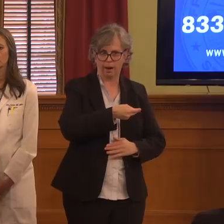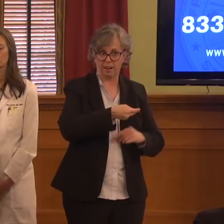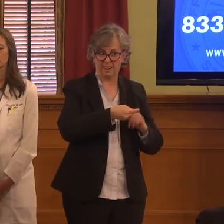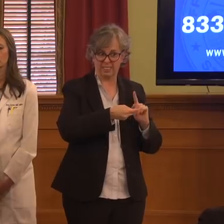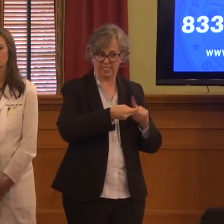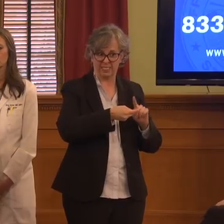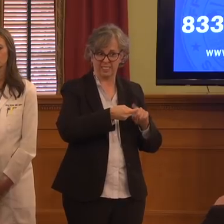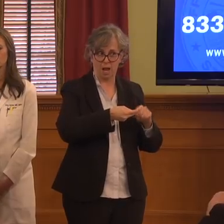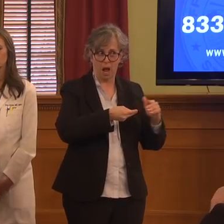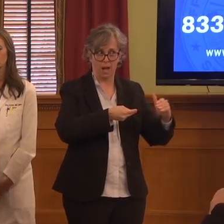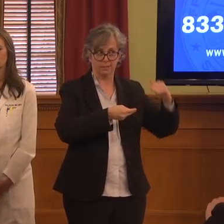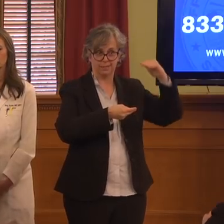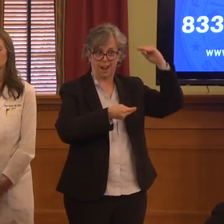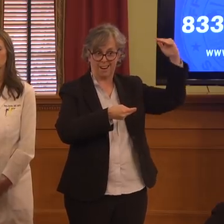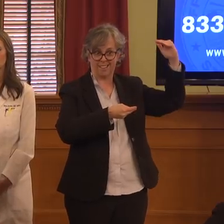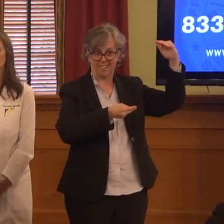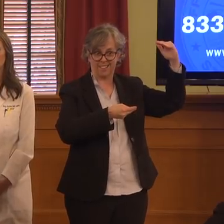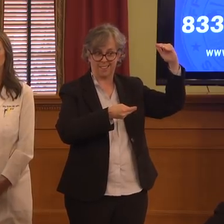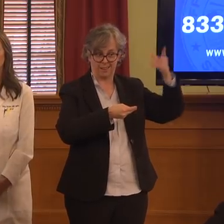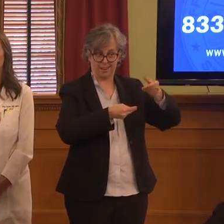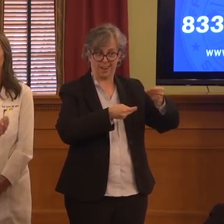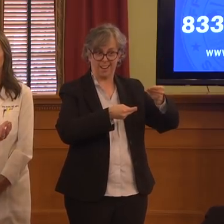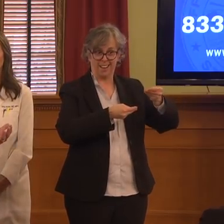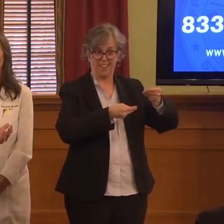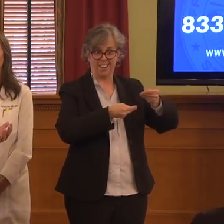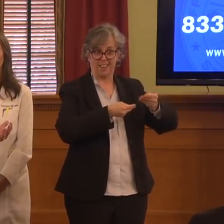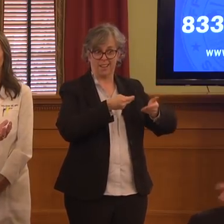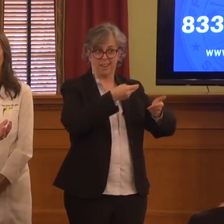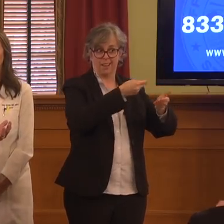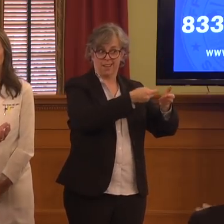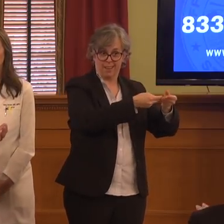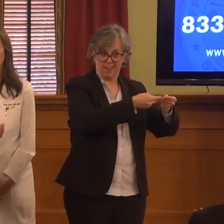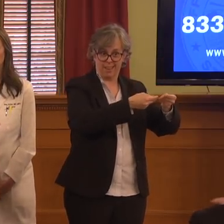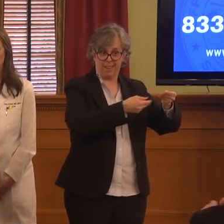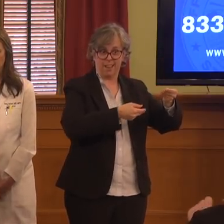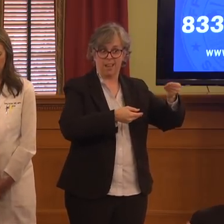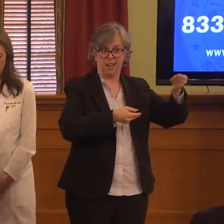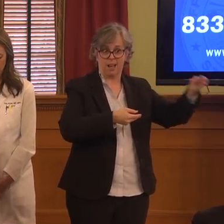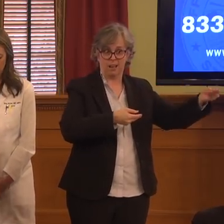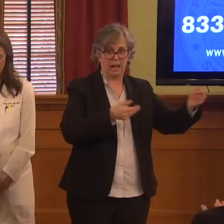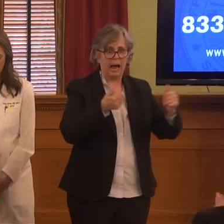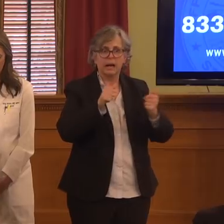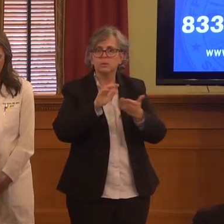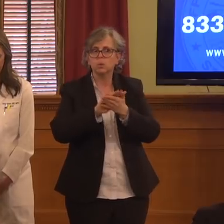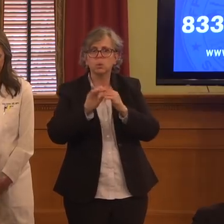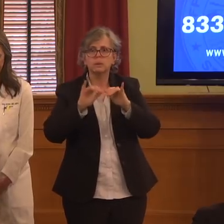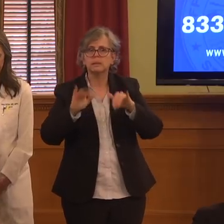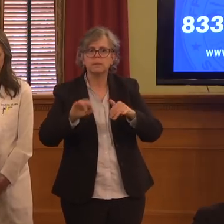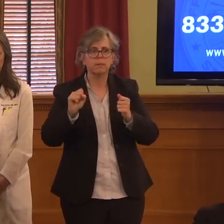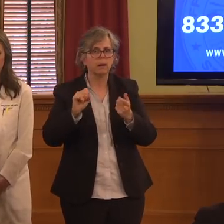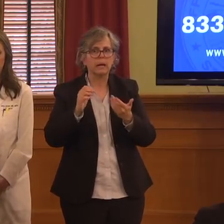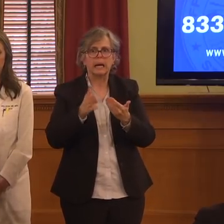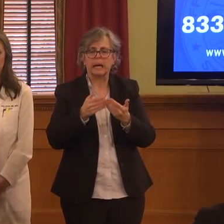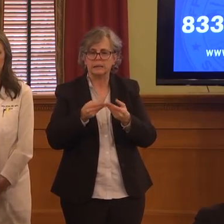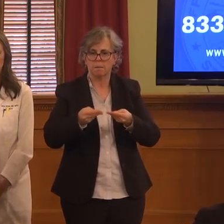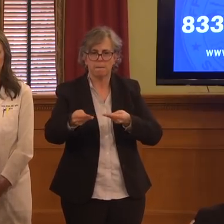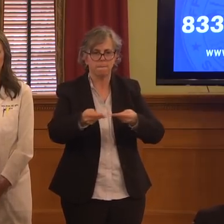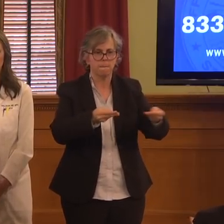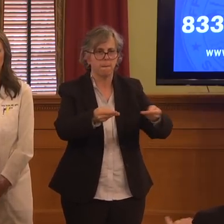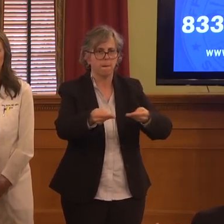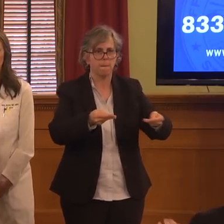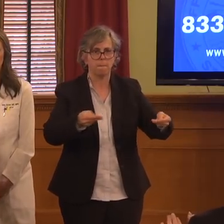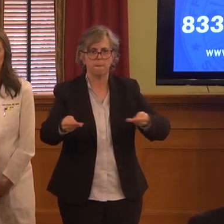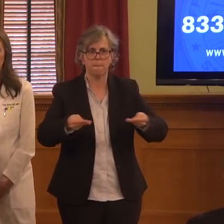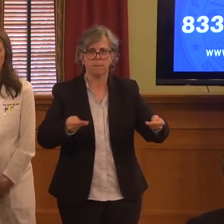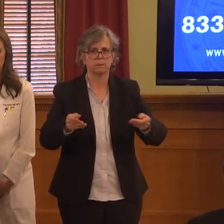carrier, just as anyone in a school system or any place else in Ohio is a potential carrier, so are children.